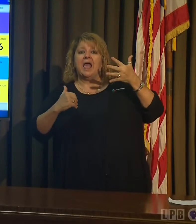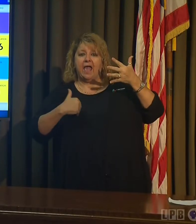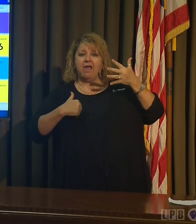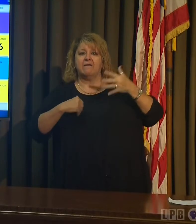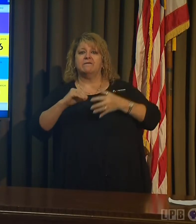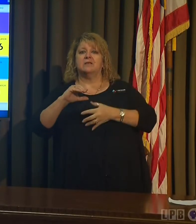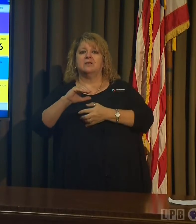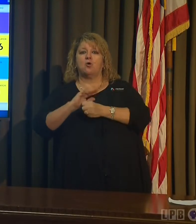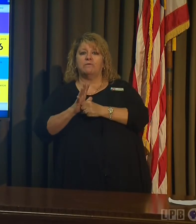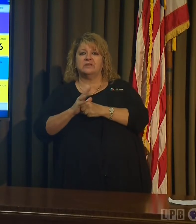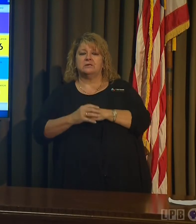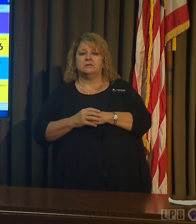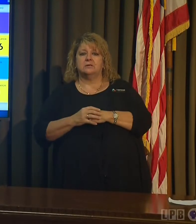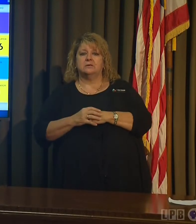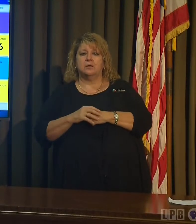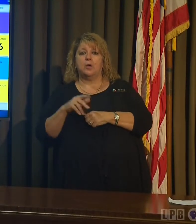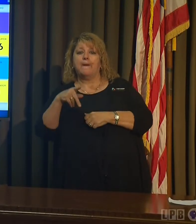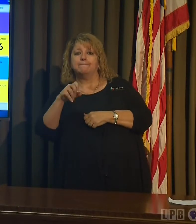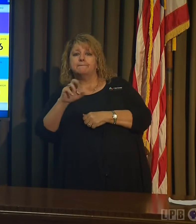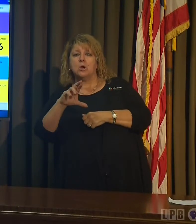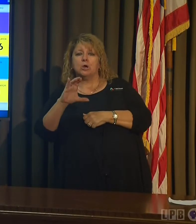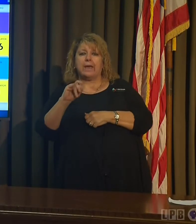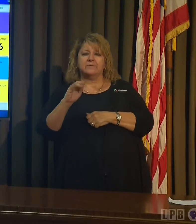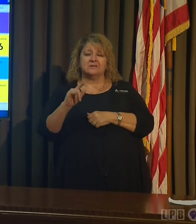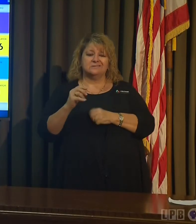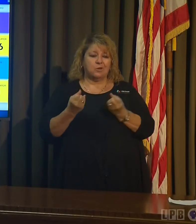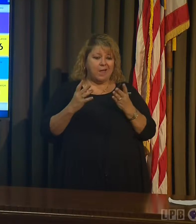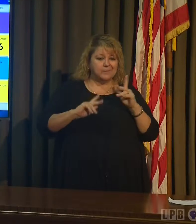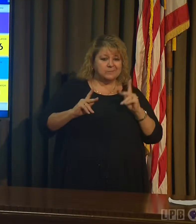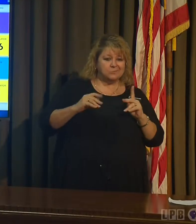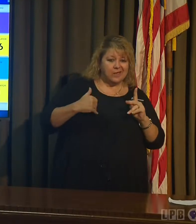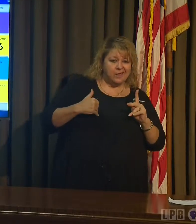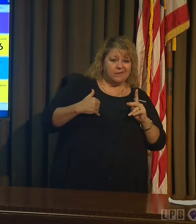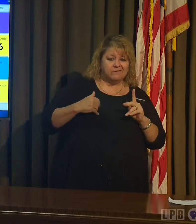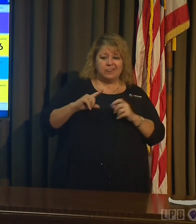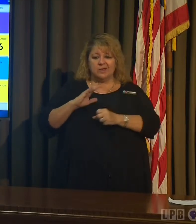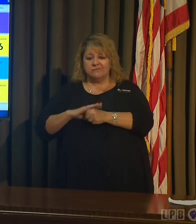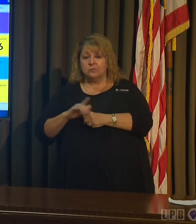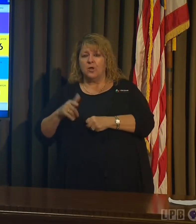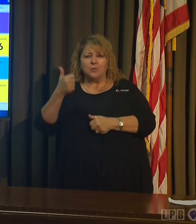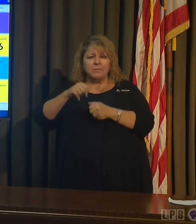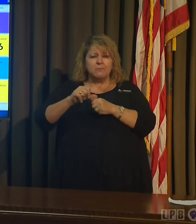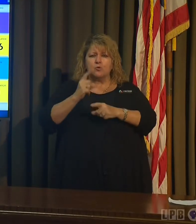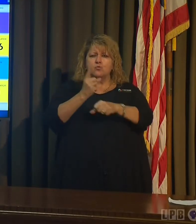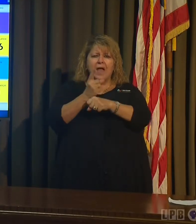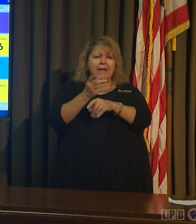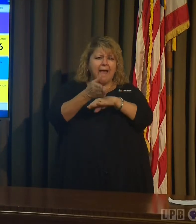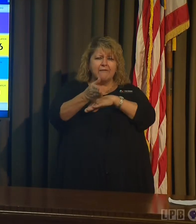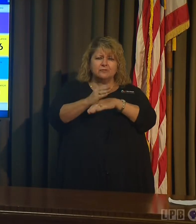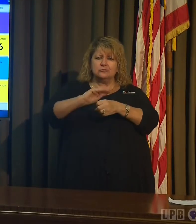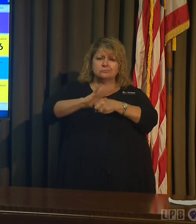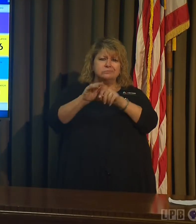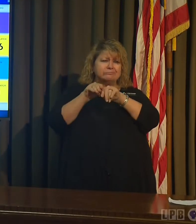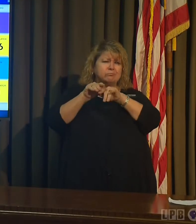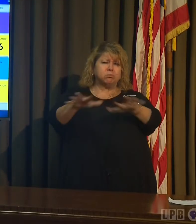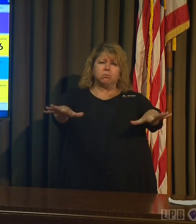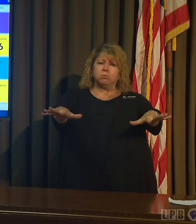capita. If you will remember, back in the immediate aftermath of the pandemic